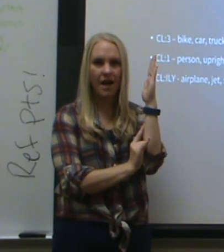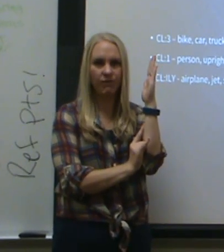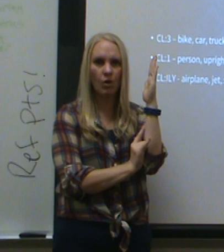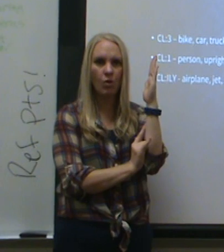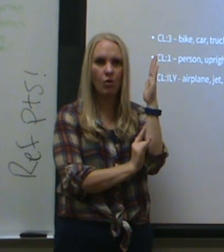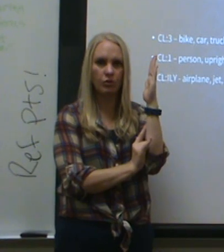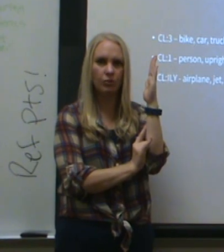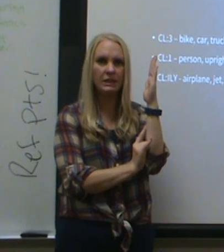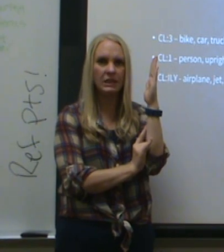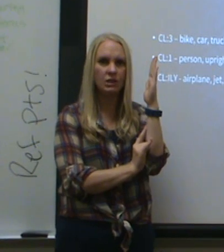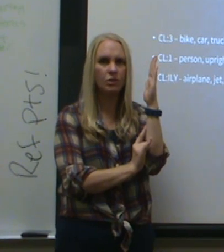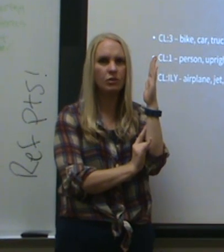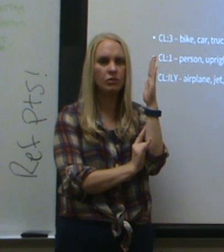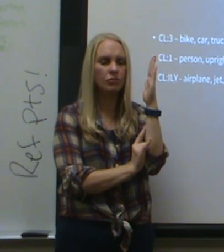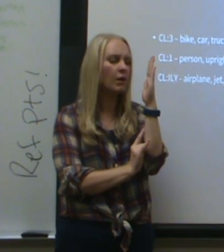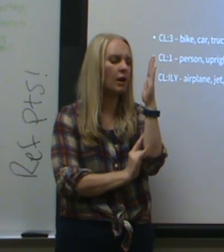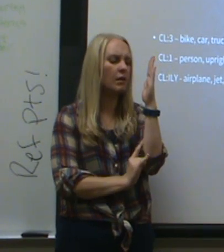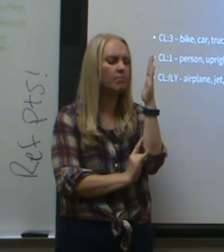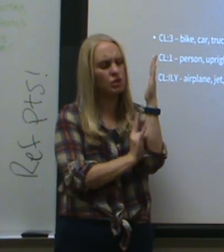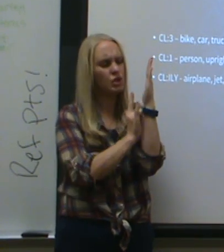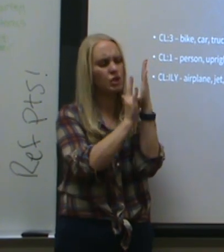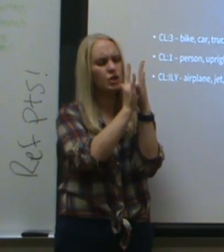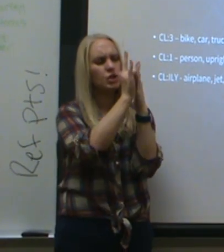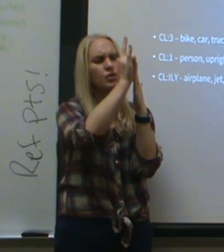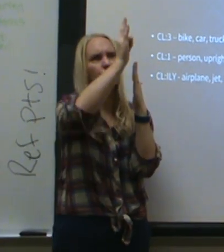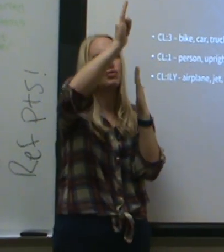5, 4, 3, 2, 1.